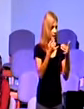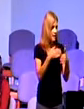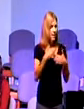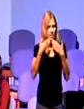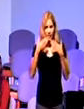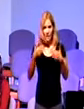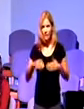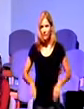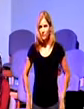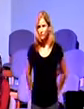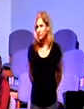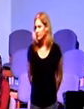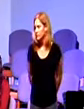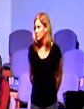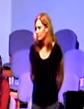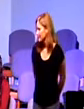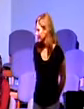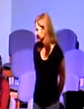Thank you.